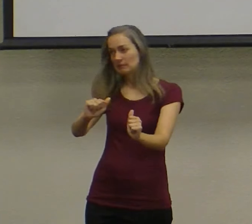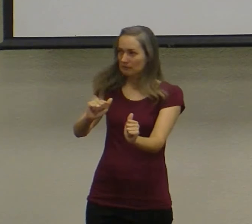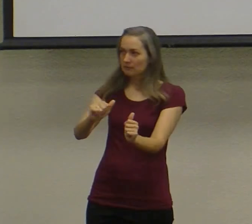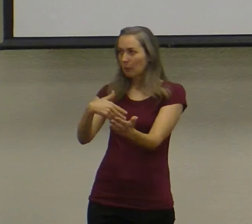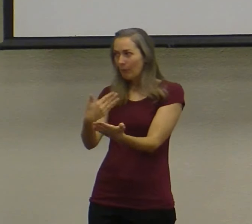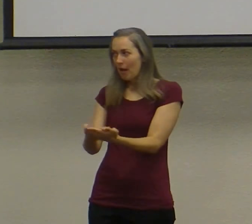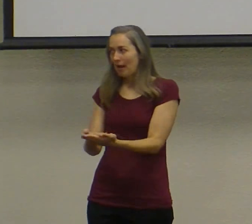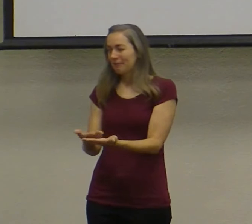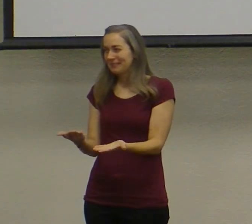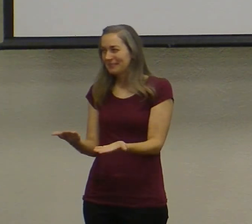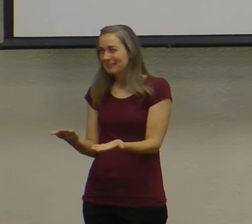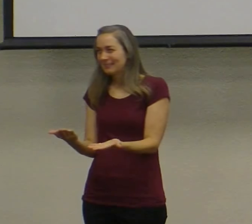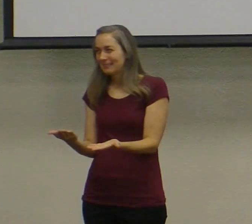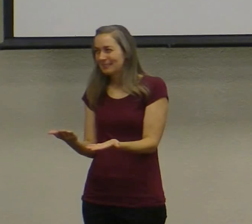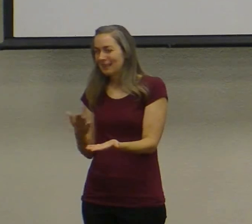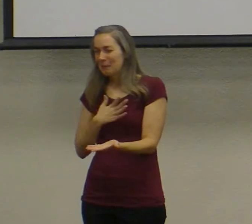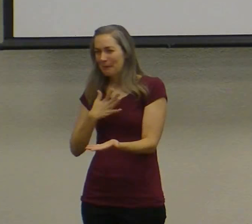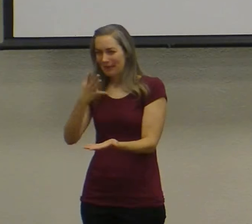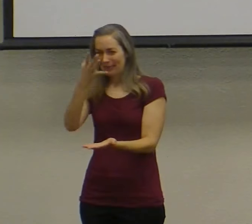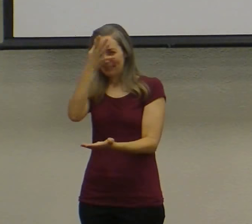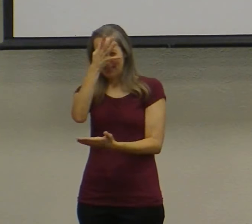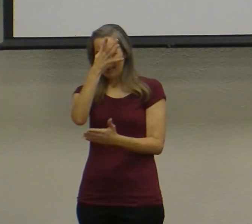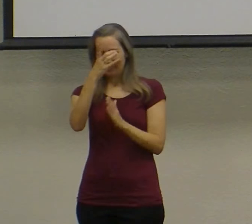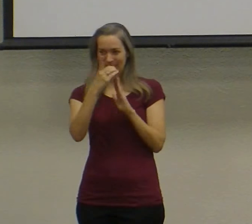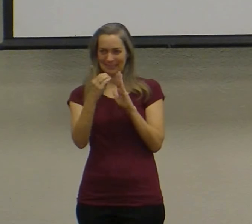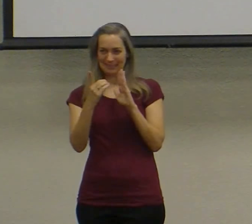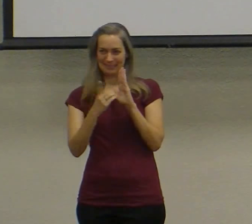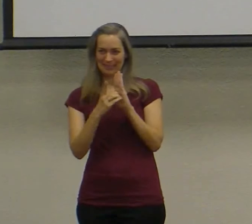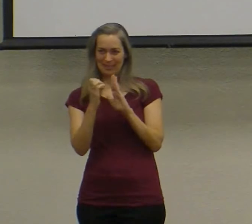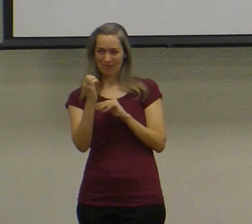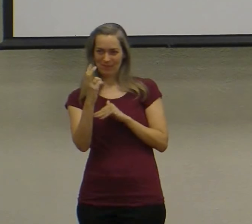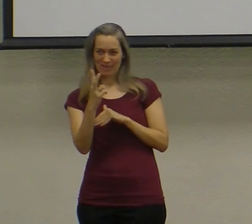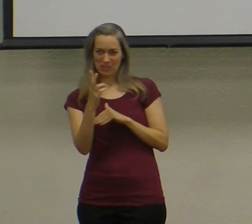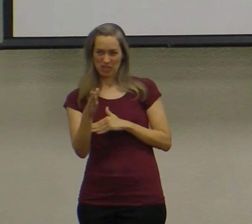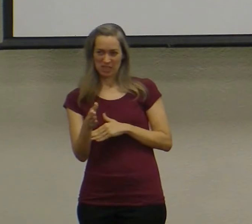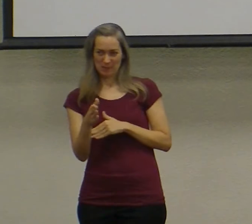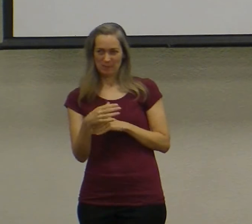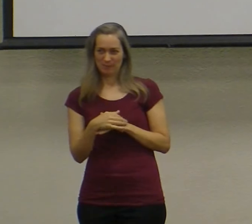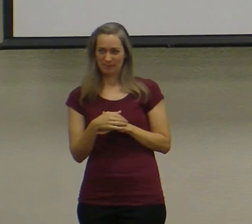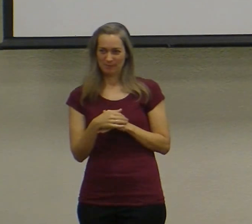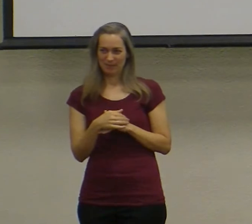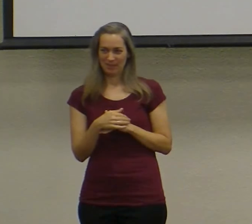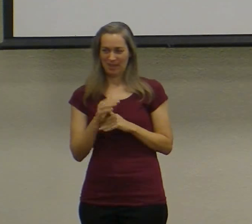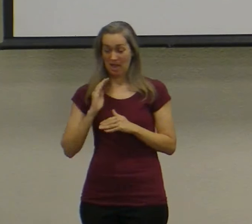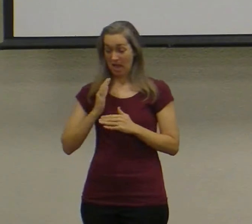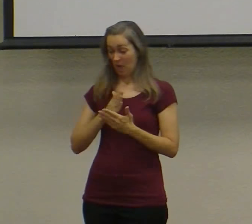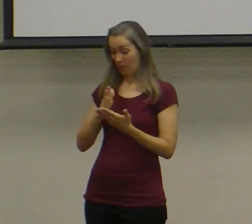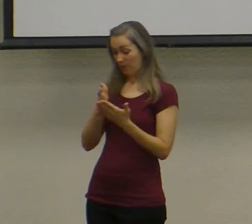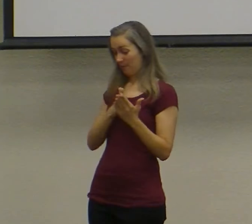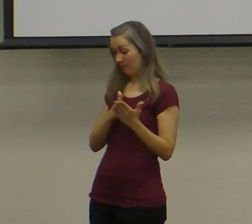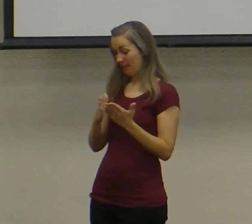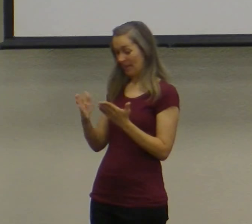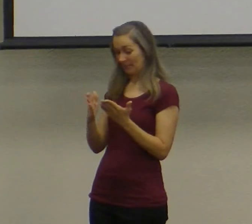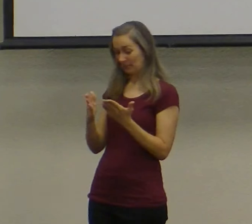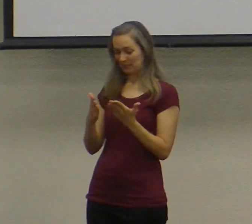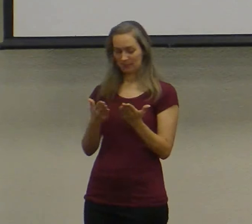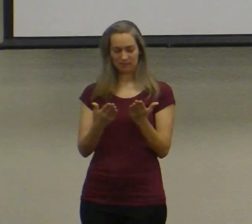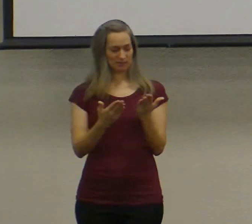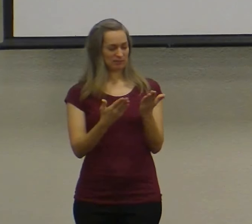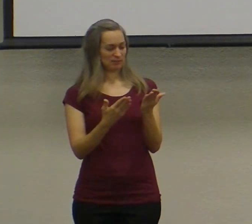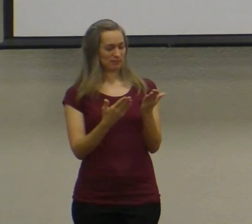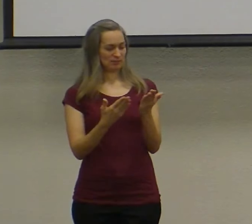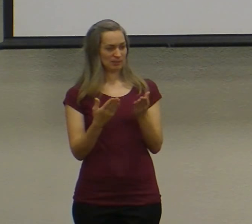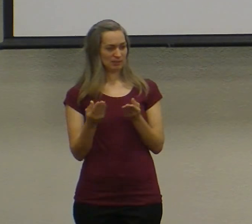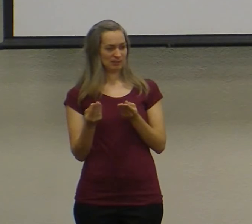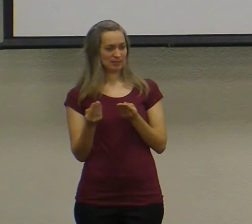when we got there, my dad, the deacon of evangelism, took the plans for the summer with evangelism and said, "Here you